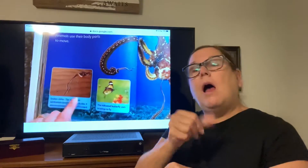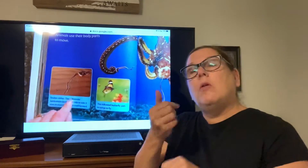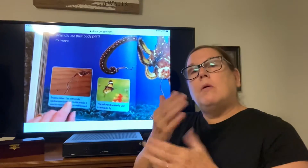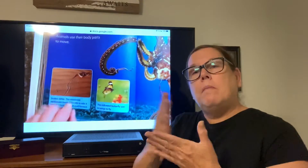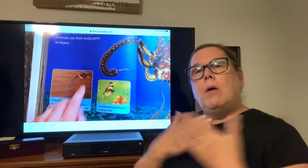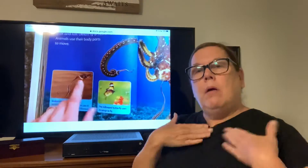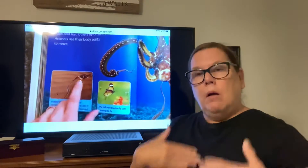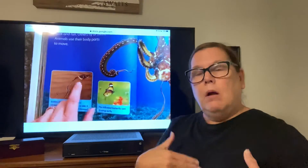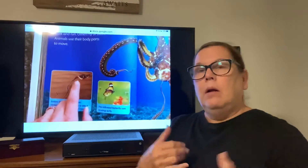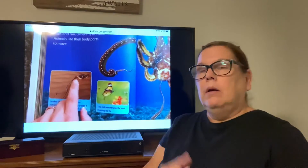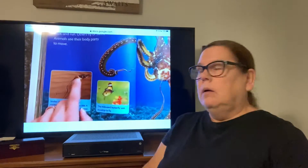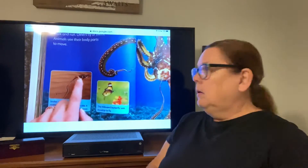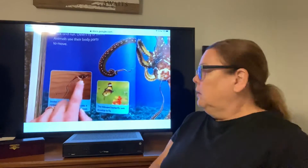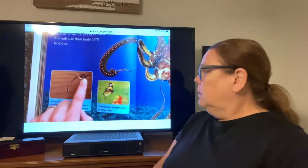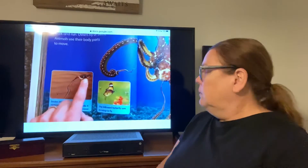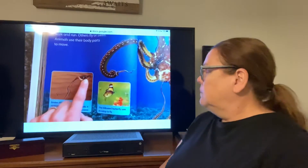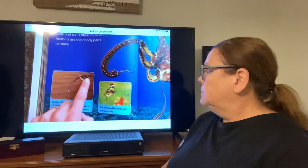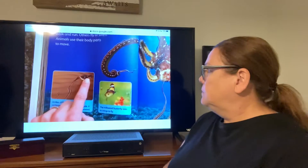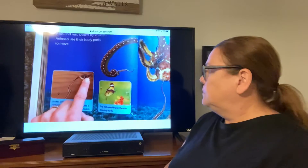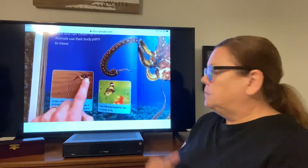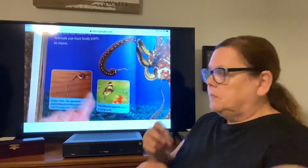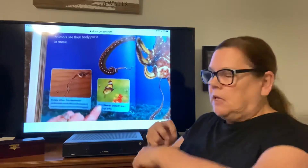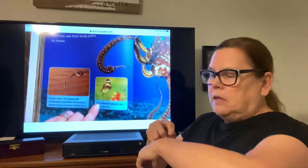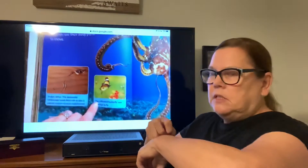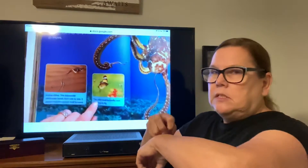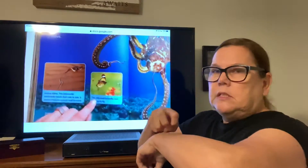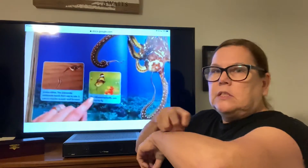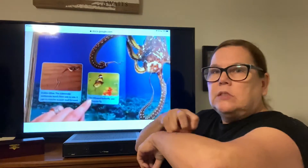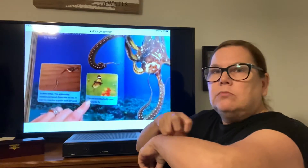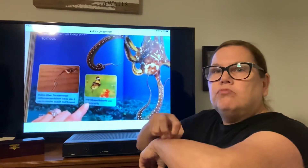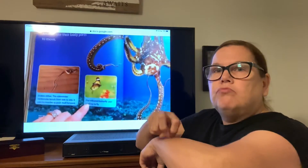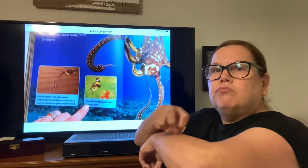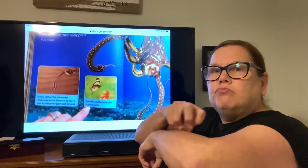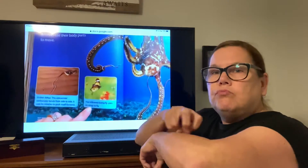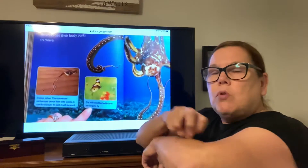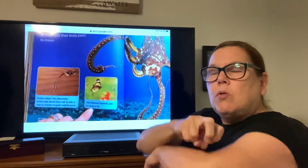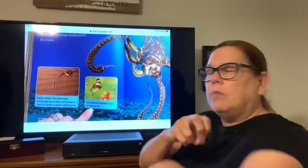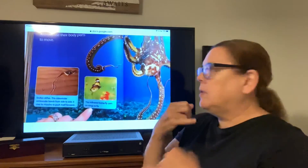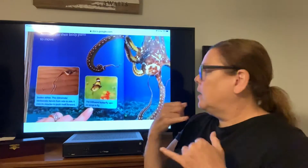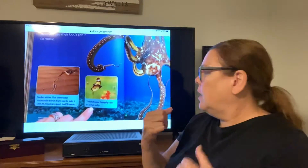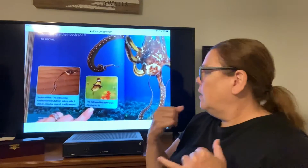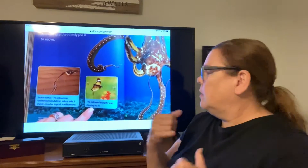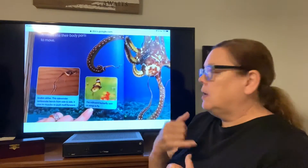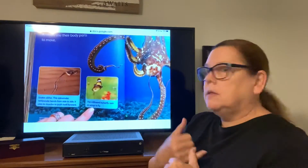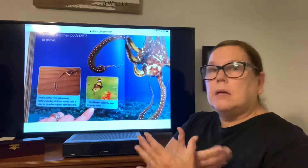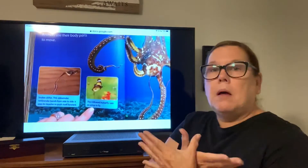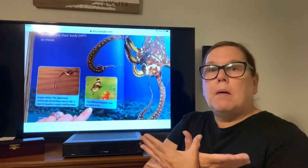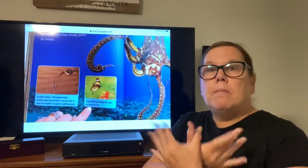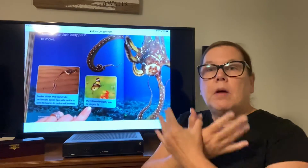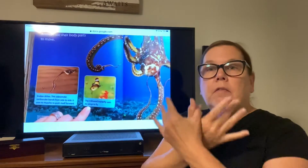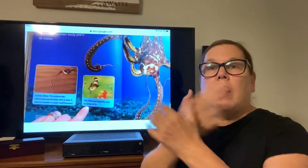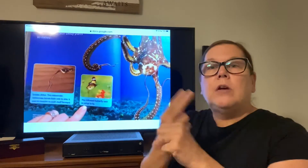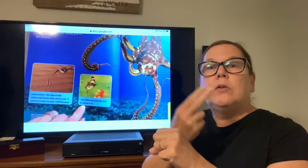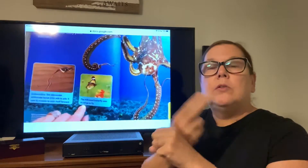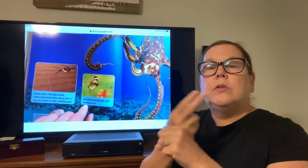they slither or crawl. This milkweed butterfly uses its wings to